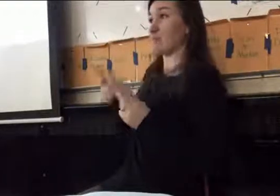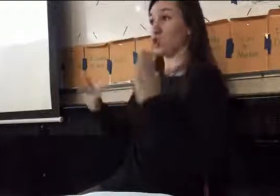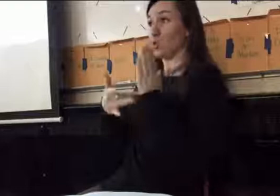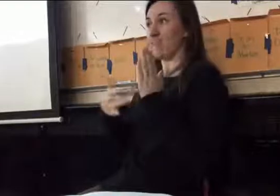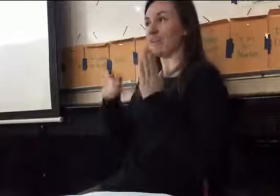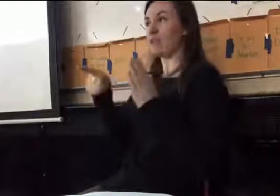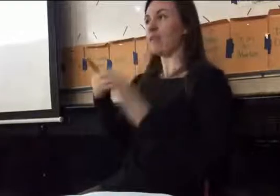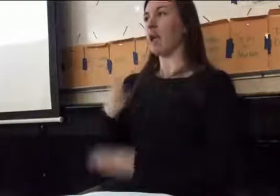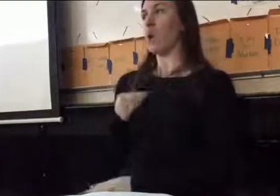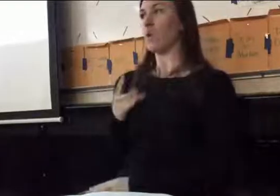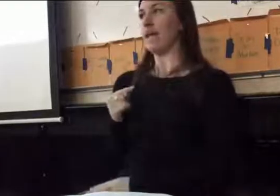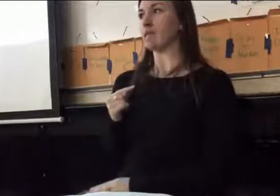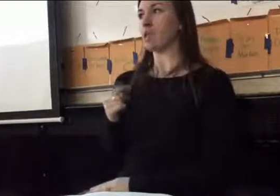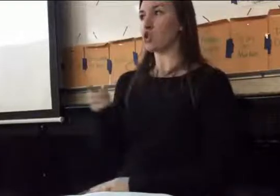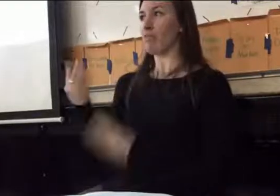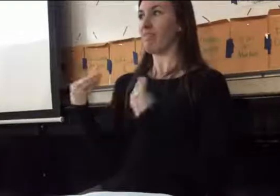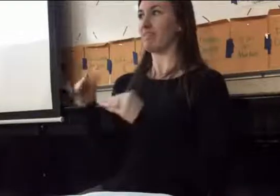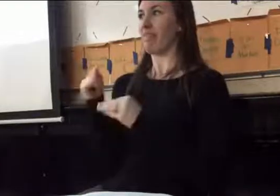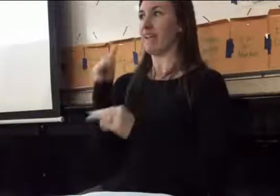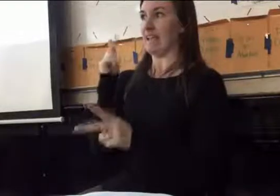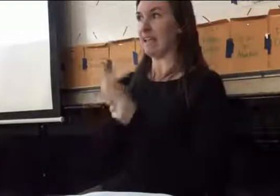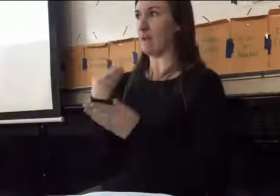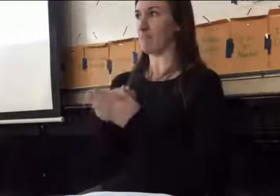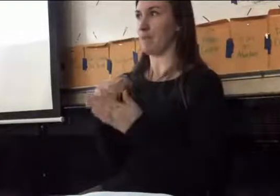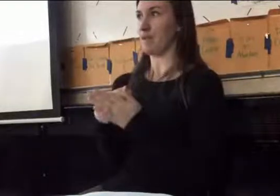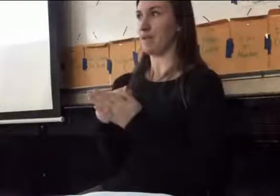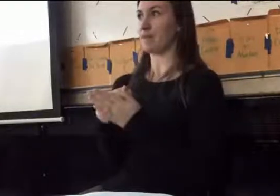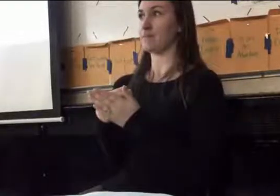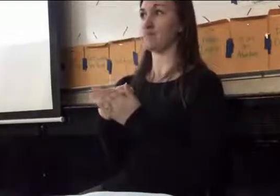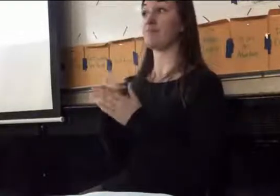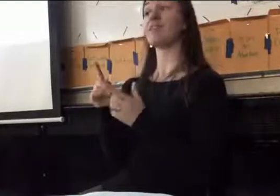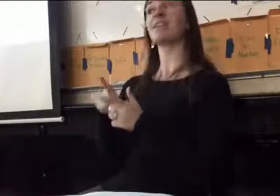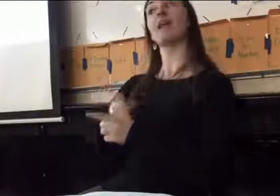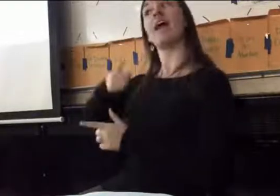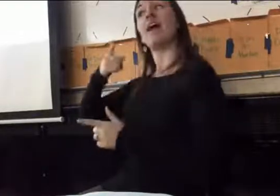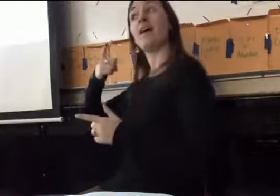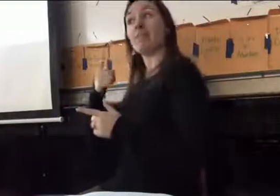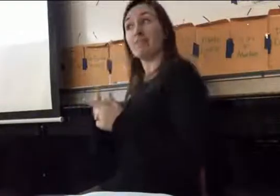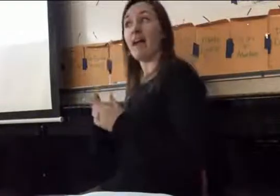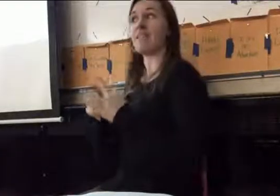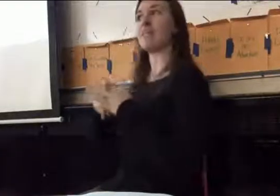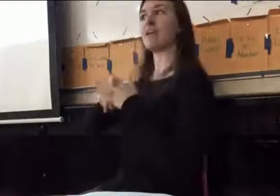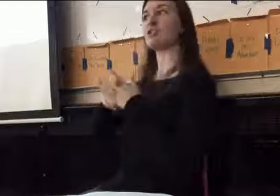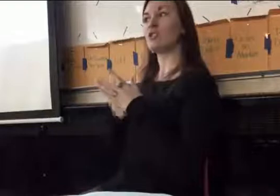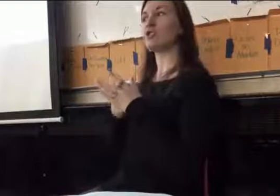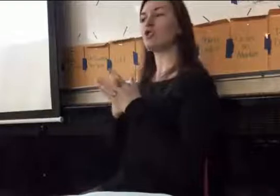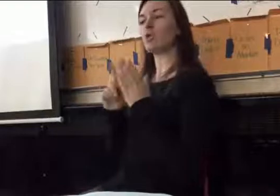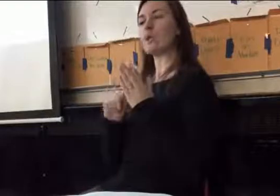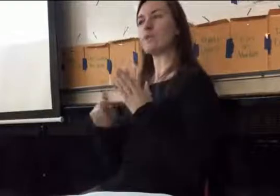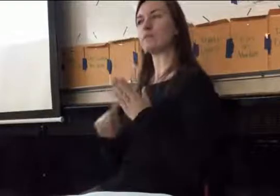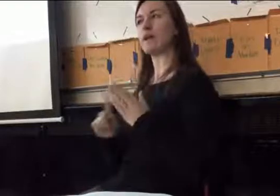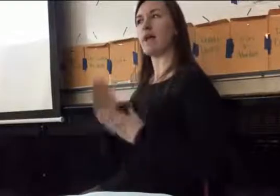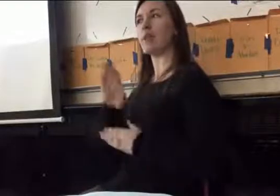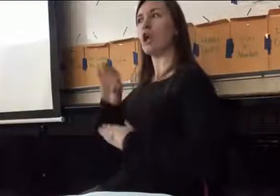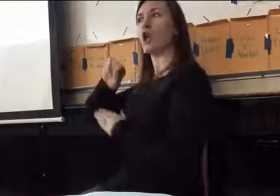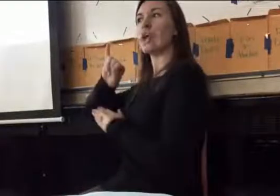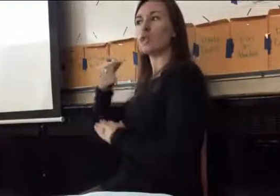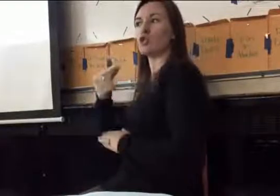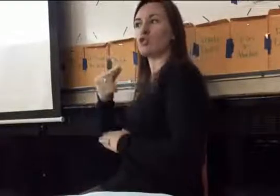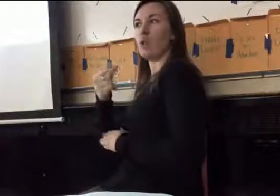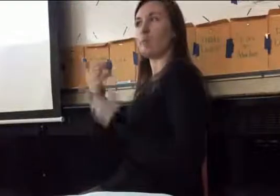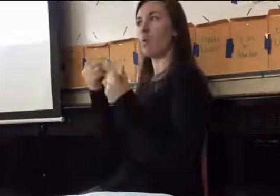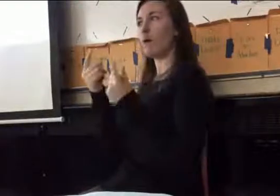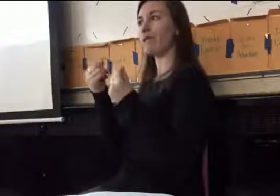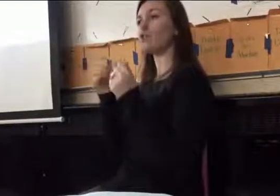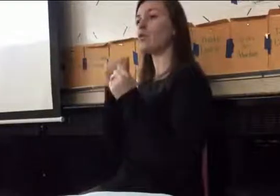sell it for parts and keep the money. And then they start to look into their Instagram and start to look into what they're doing in their